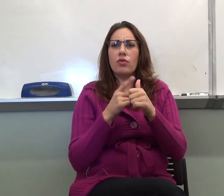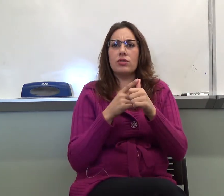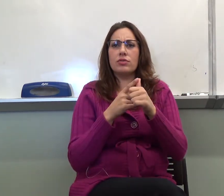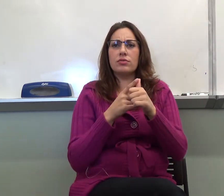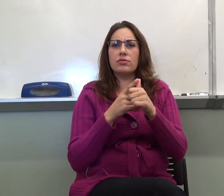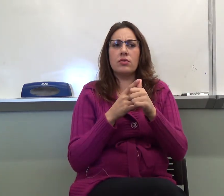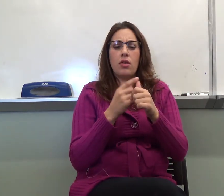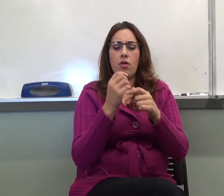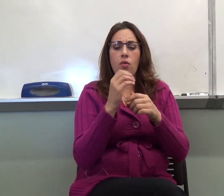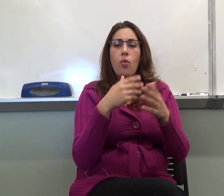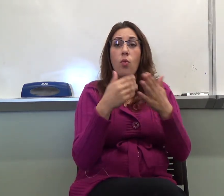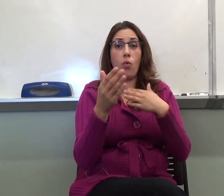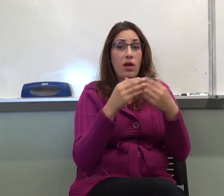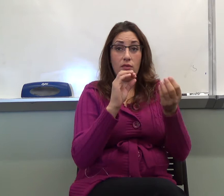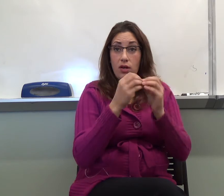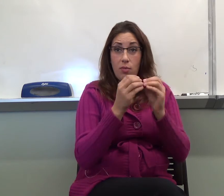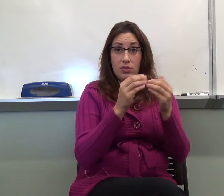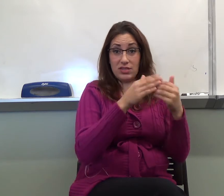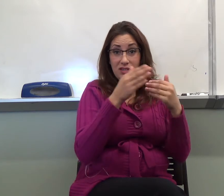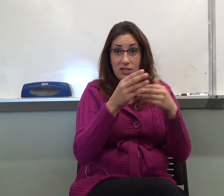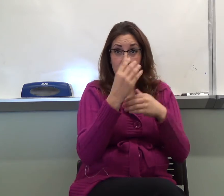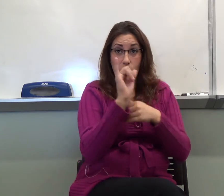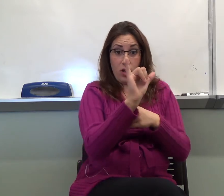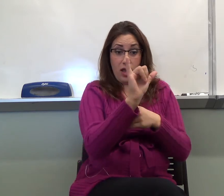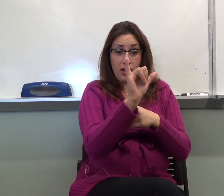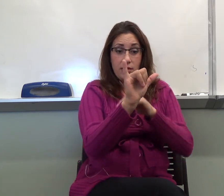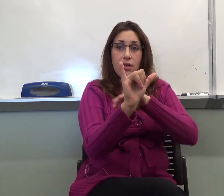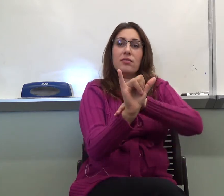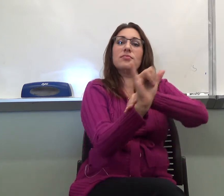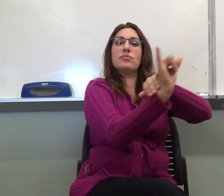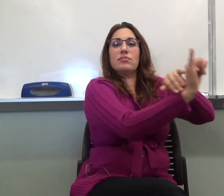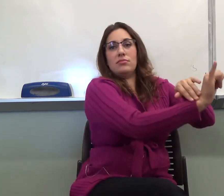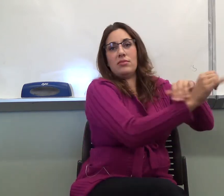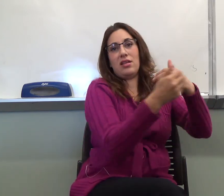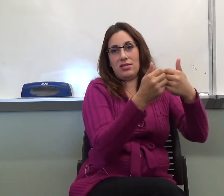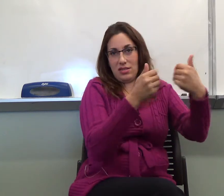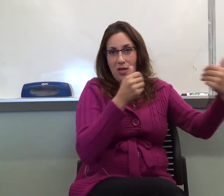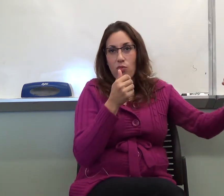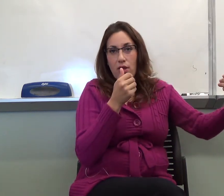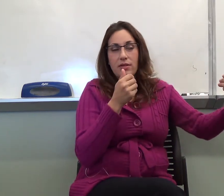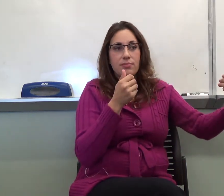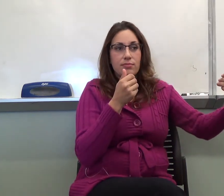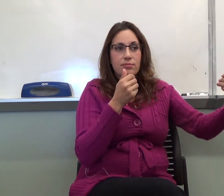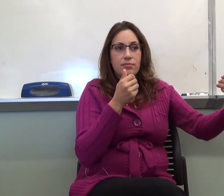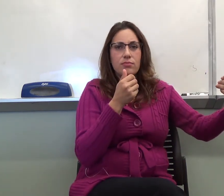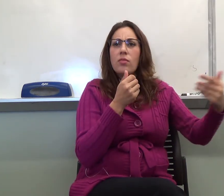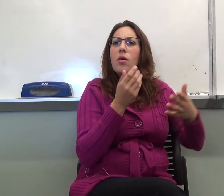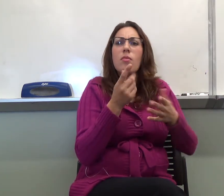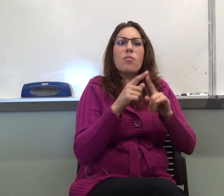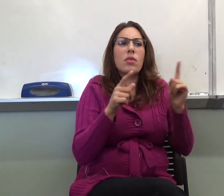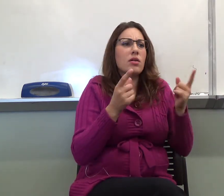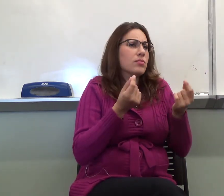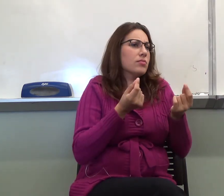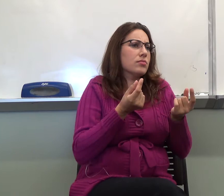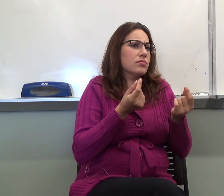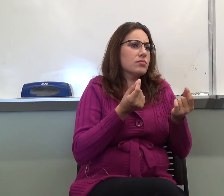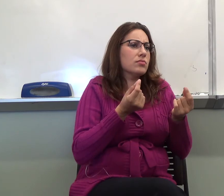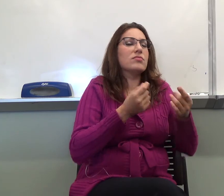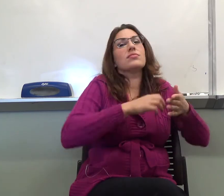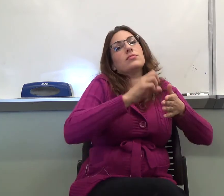in it. Get rid of everything else, in other words. All right, to do that, I'd have to subtract 8. Well, if I'm going to do it from that